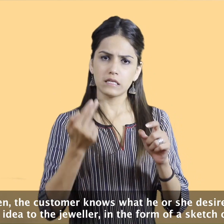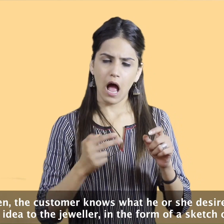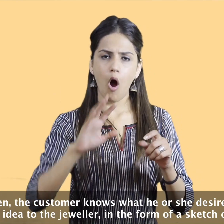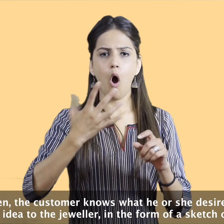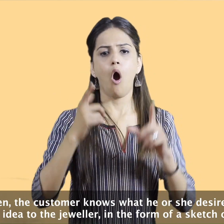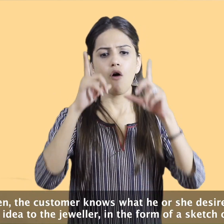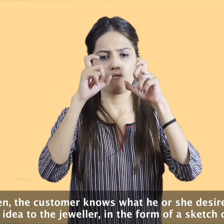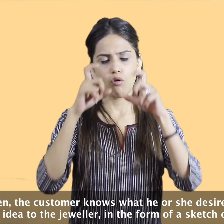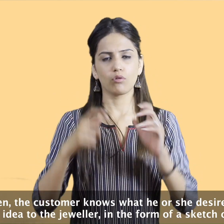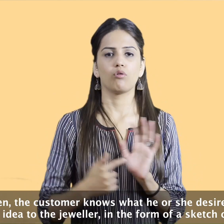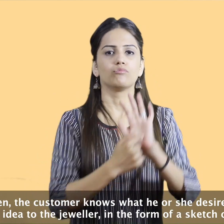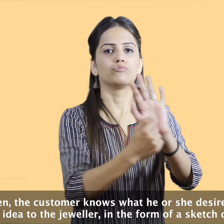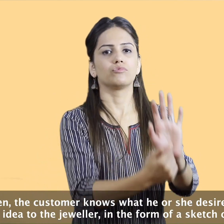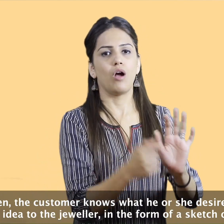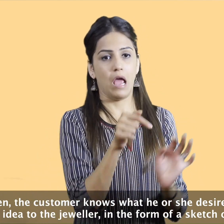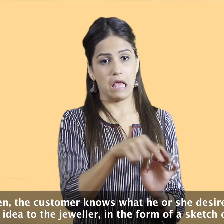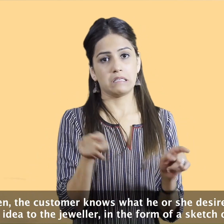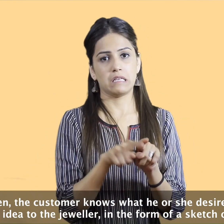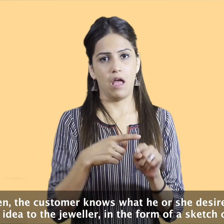or picture.